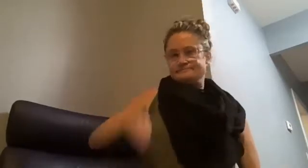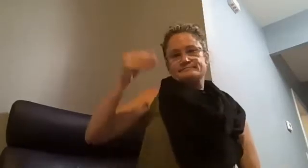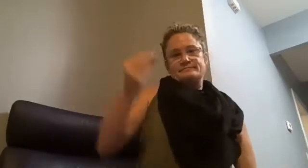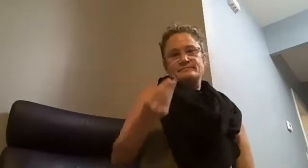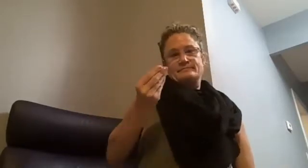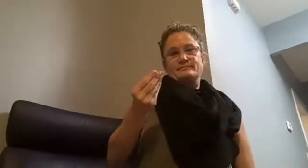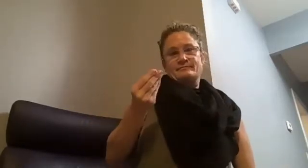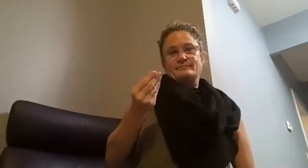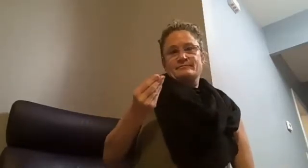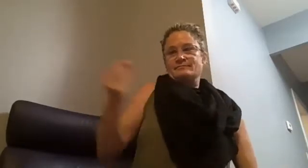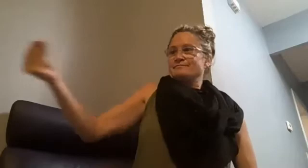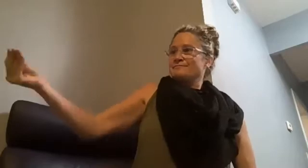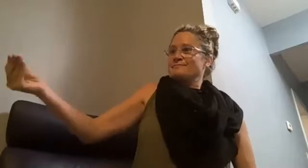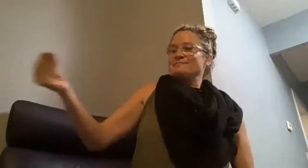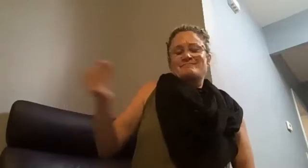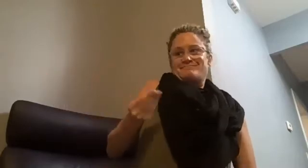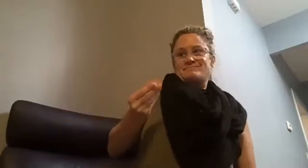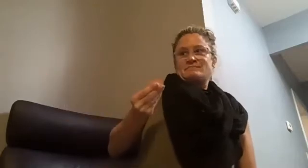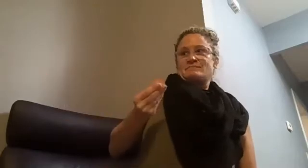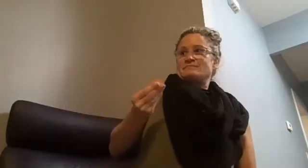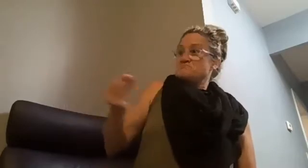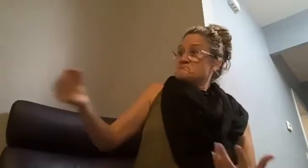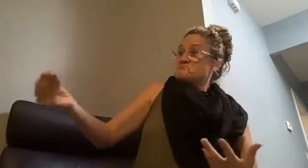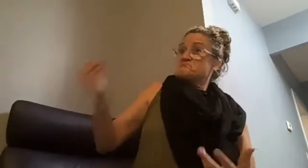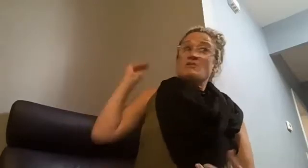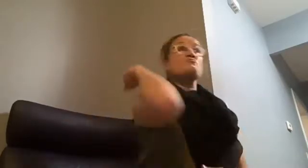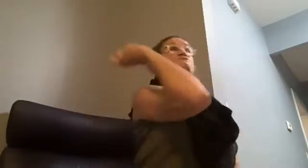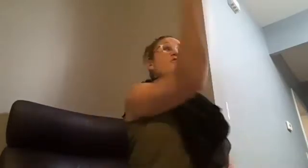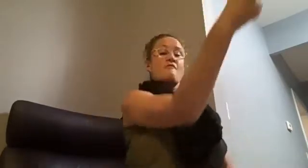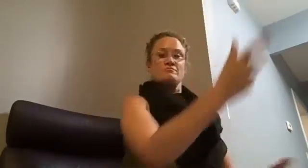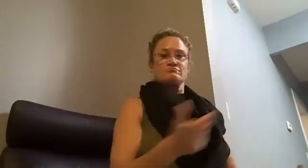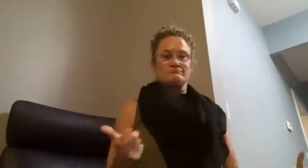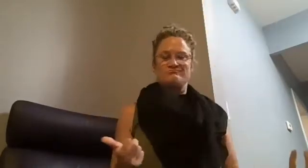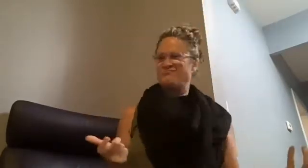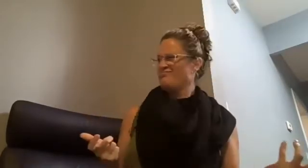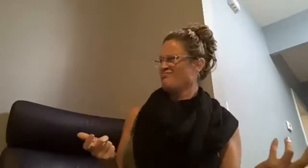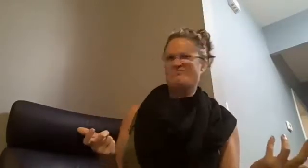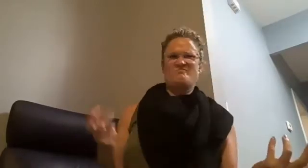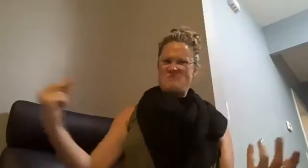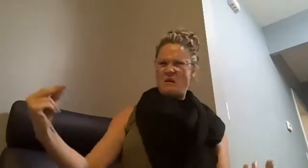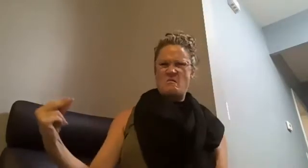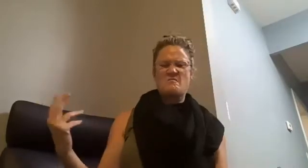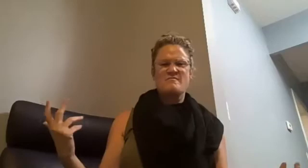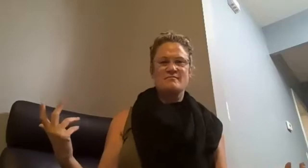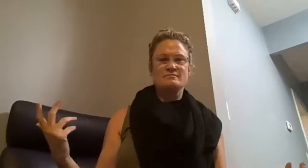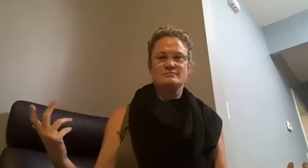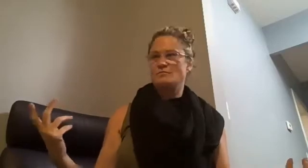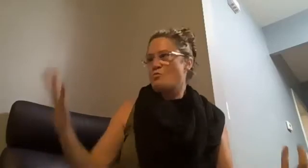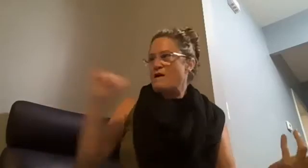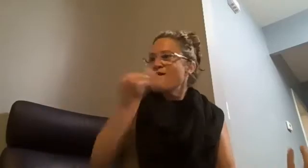tried to hand it to me. And he's like, I want you to take it and throw it. And I was like, no. And he was like, well, why not? I was like, because